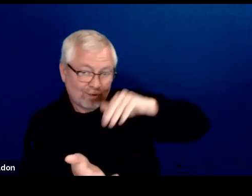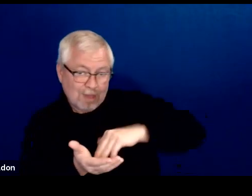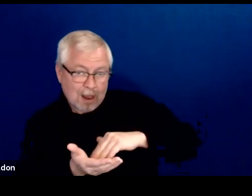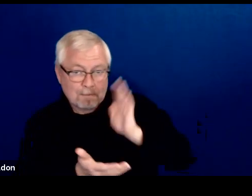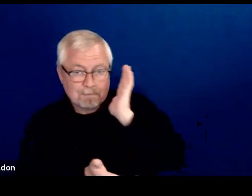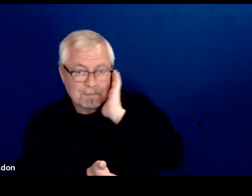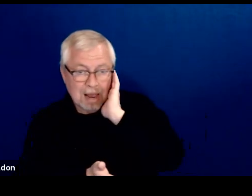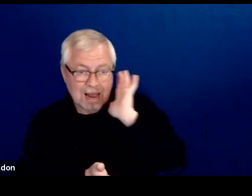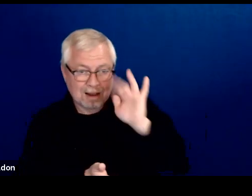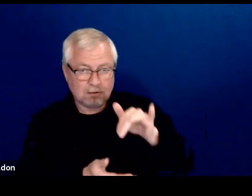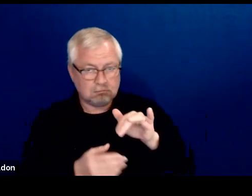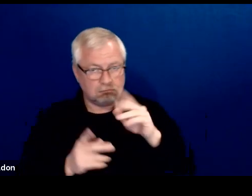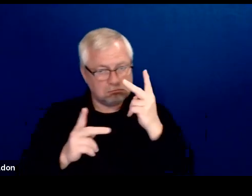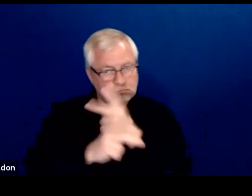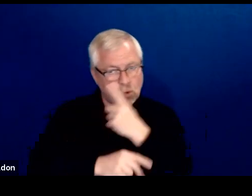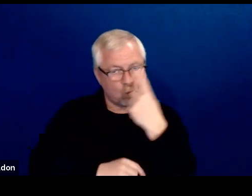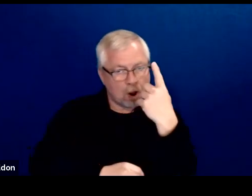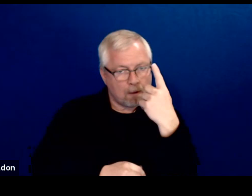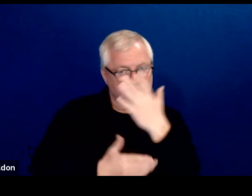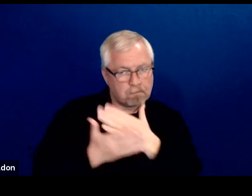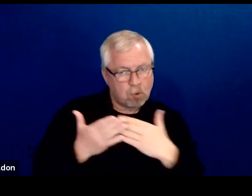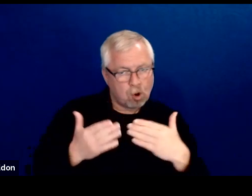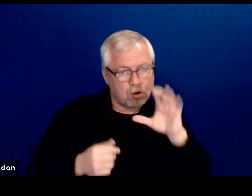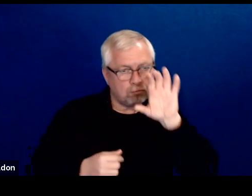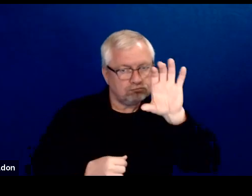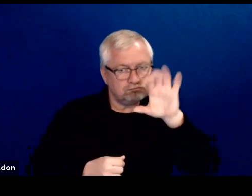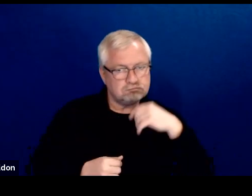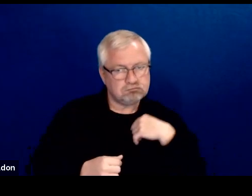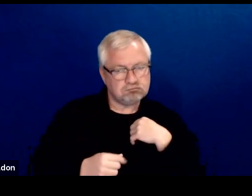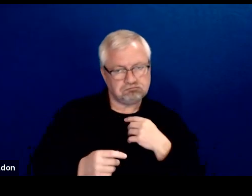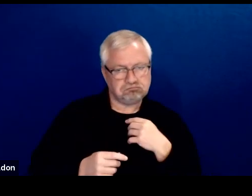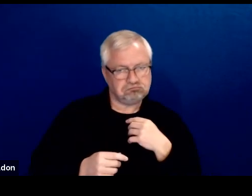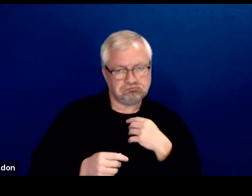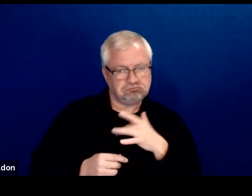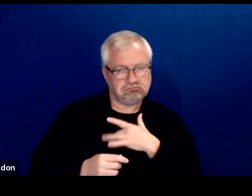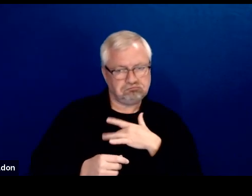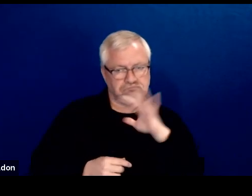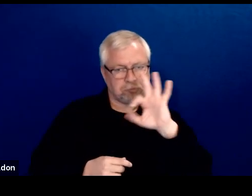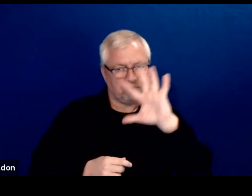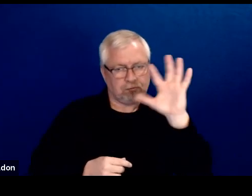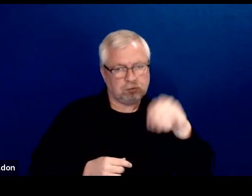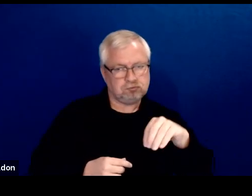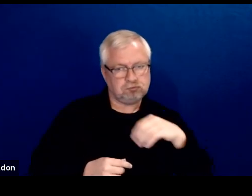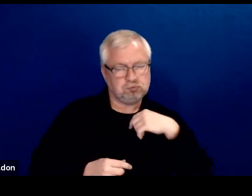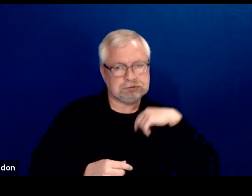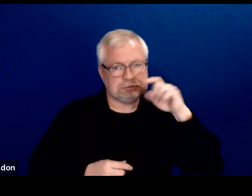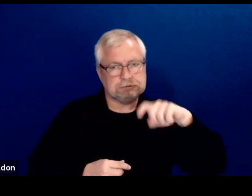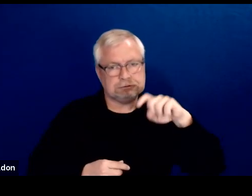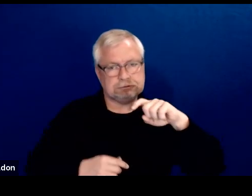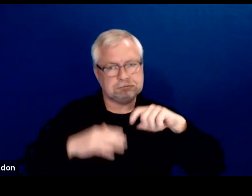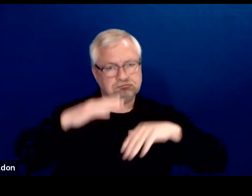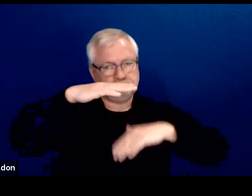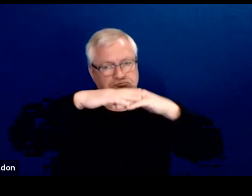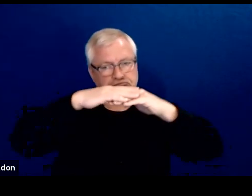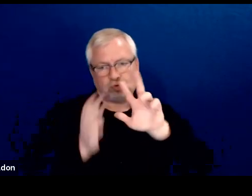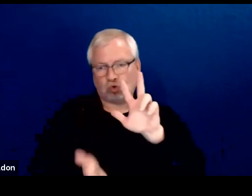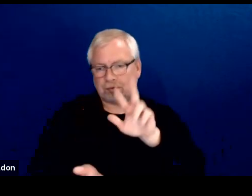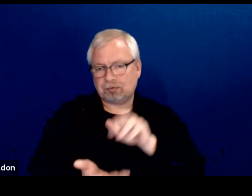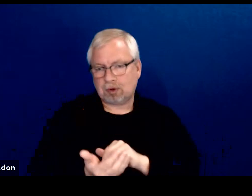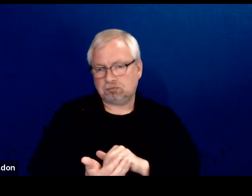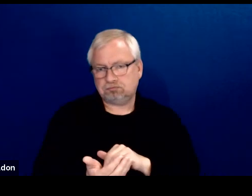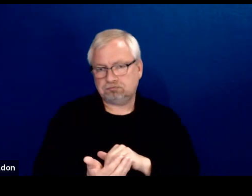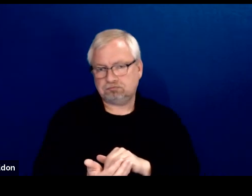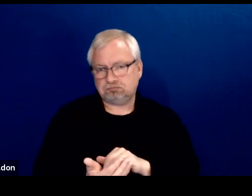with 95% confidence that we are going to need a minimum of 3,000 beds starting in the middle of